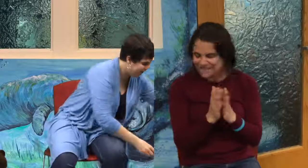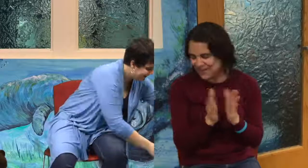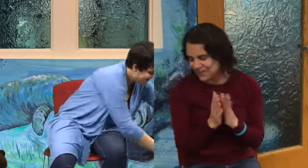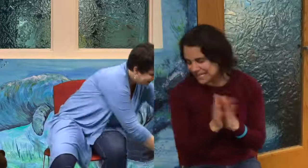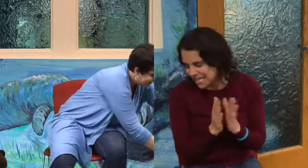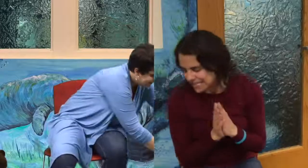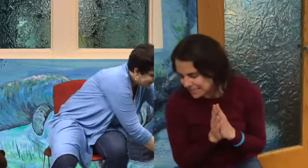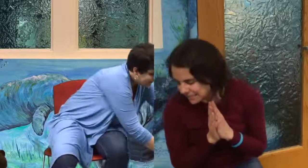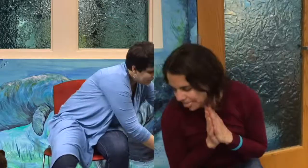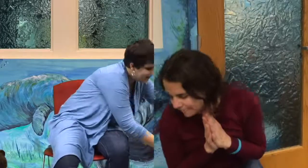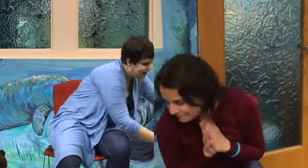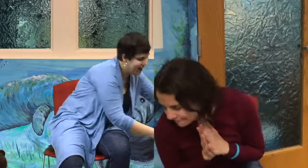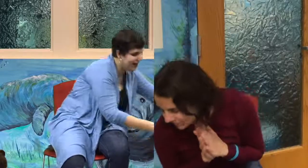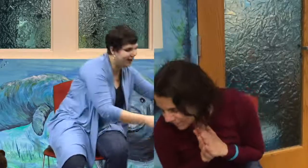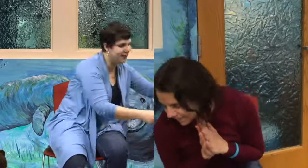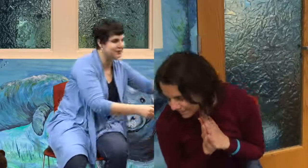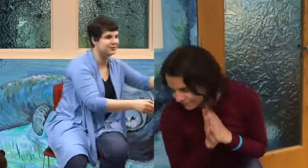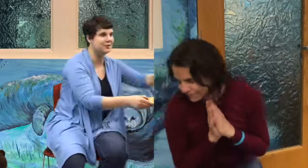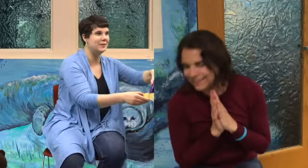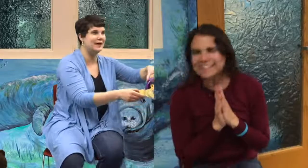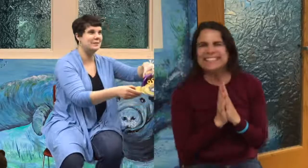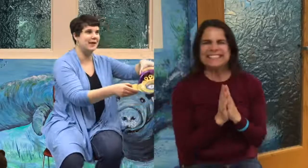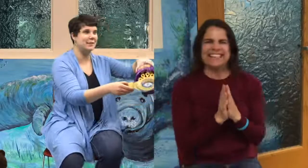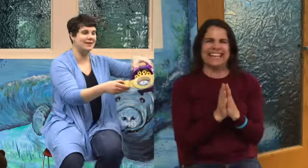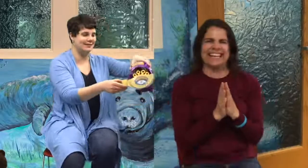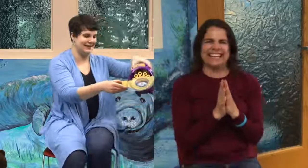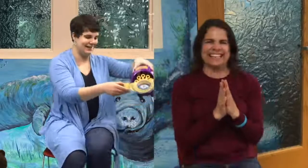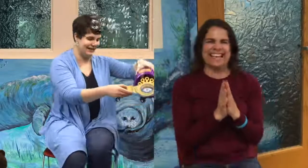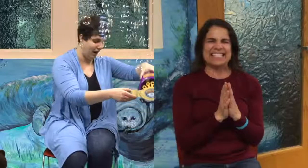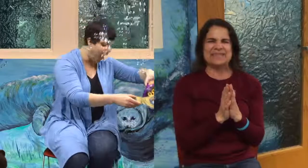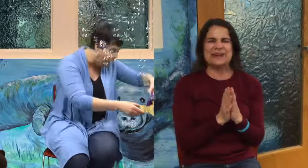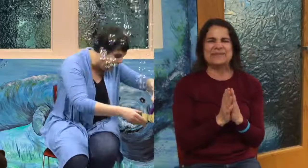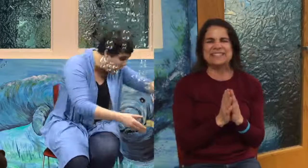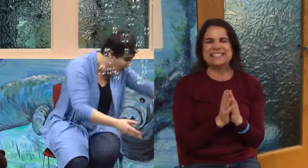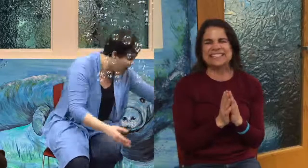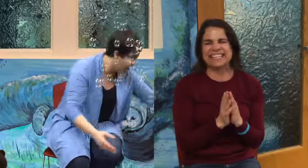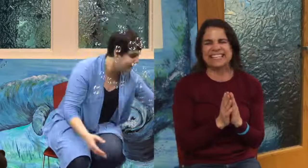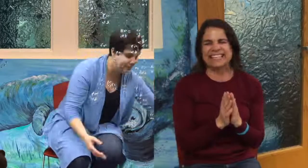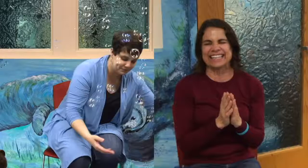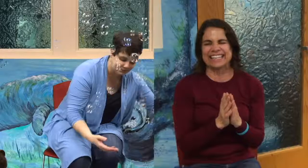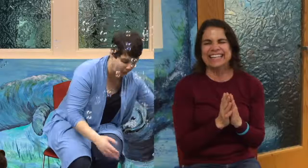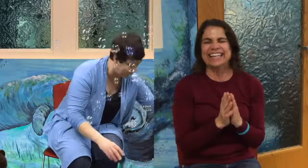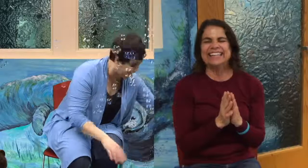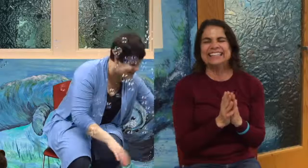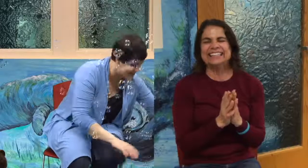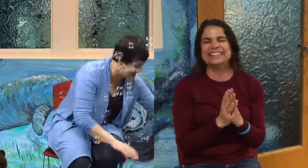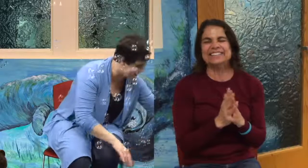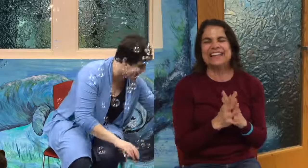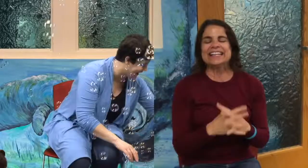very nice. Wow, there's so many bubbles in here. Lots of bubbles. All right.